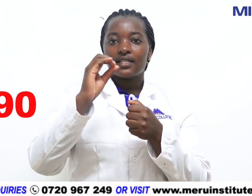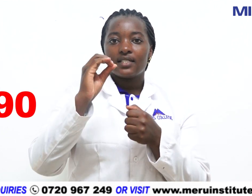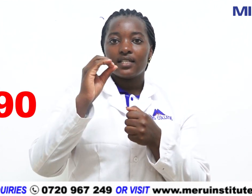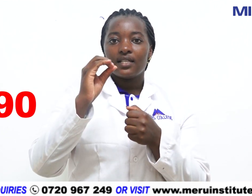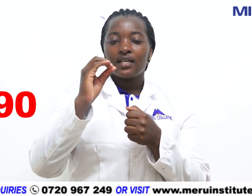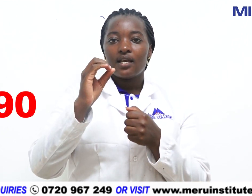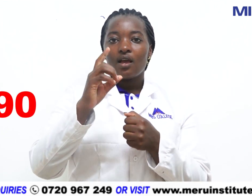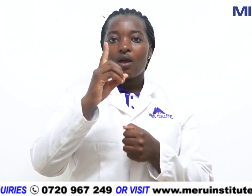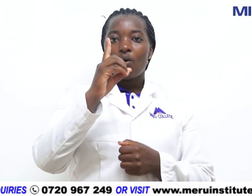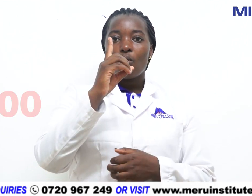90,